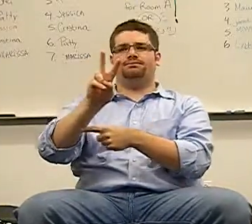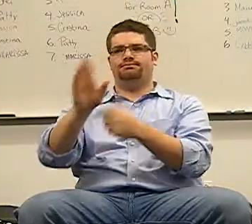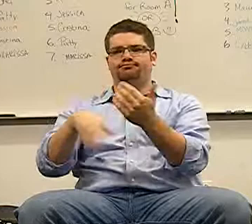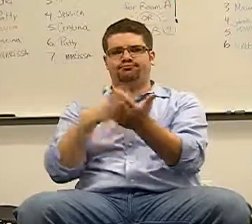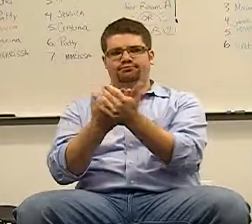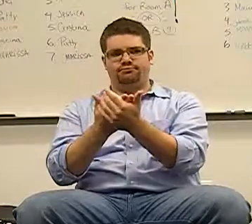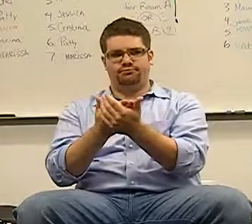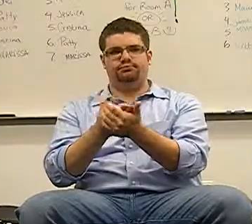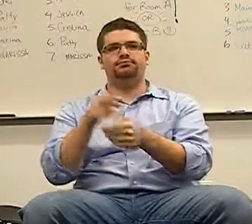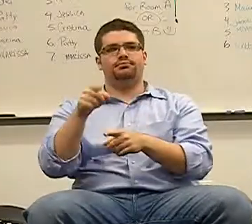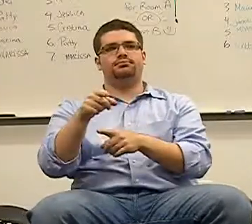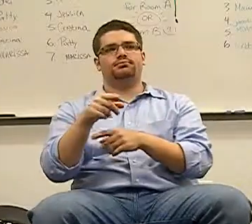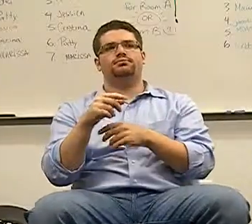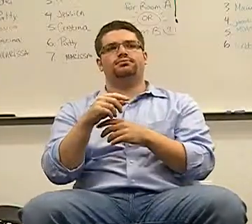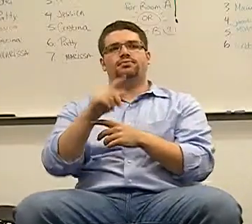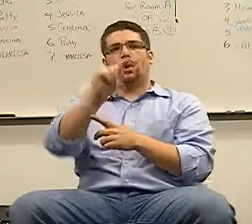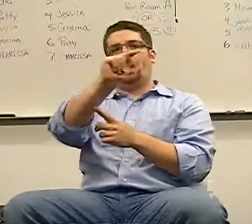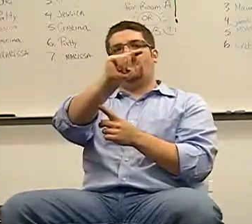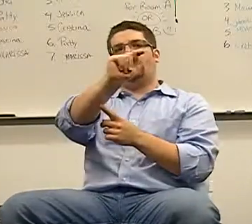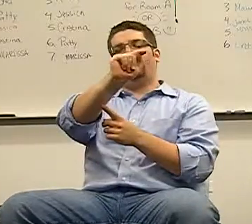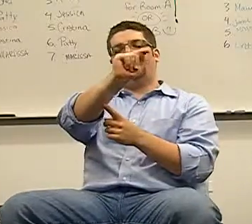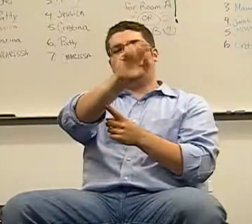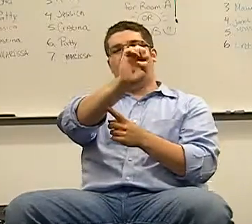We arrived in the town called